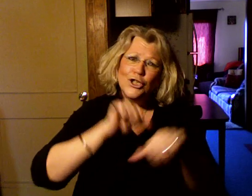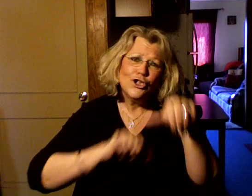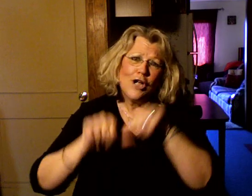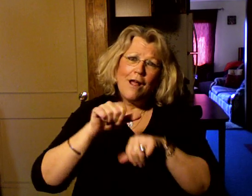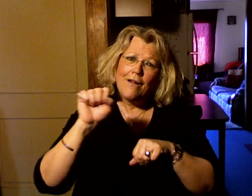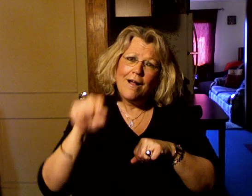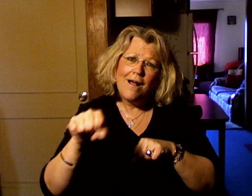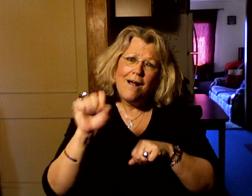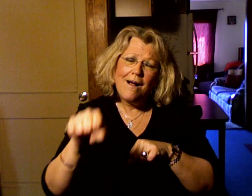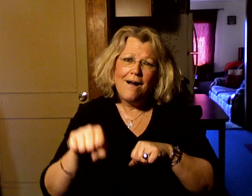each